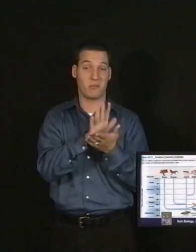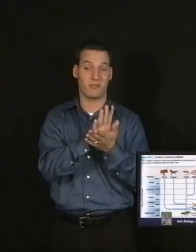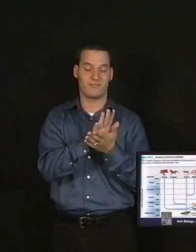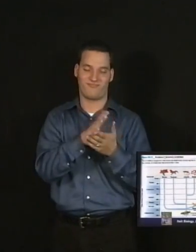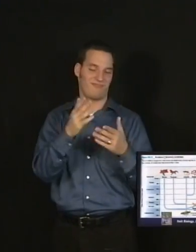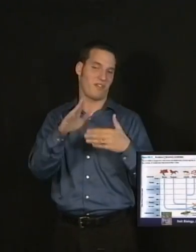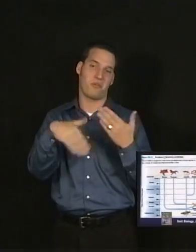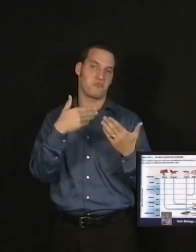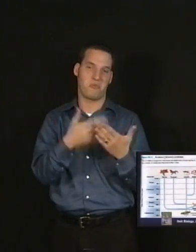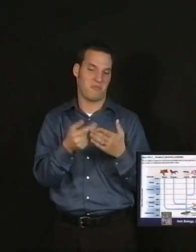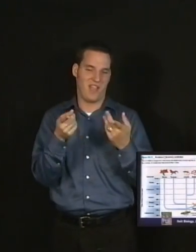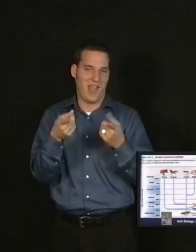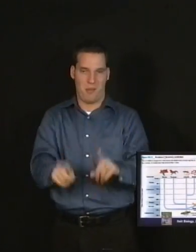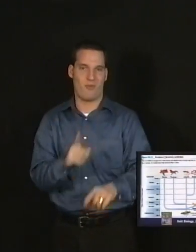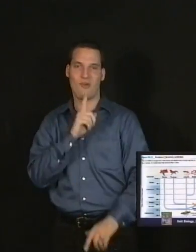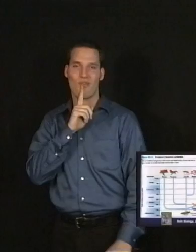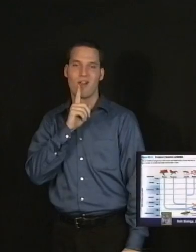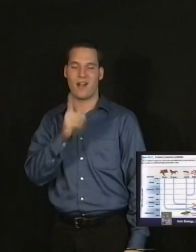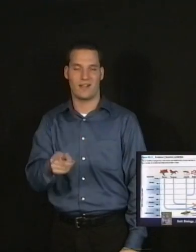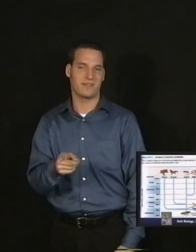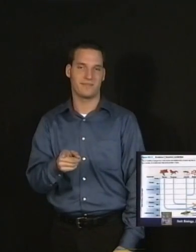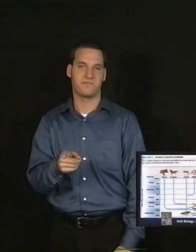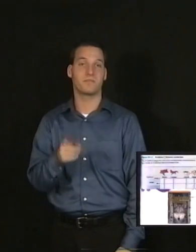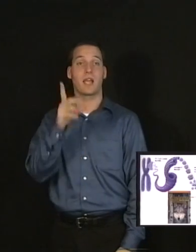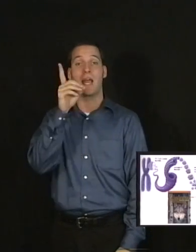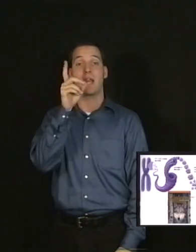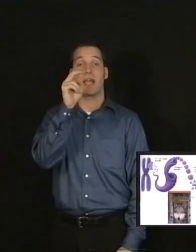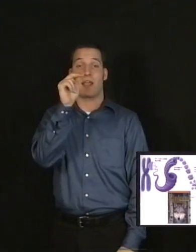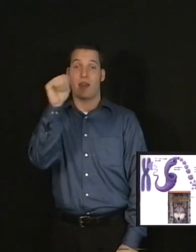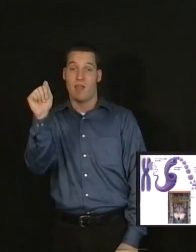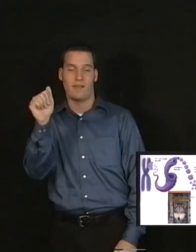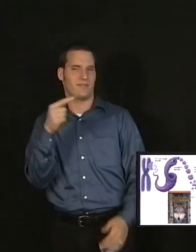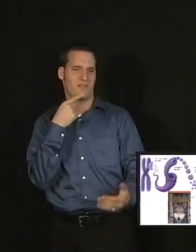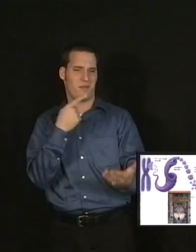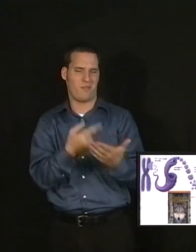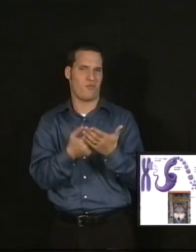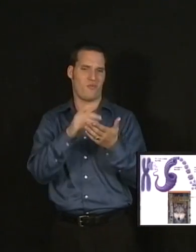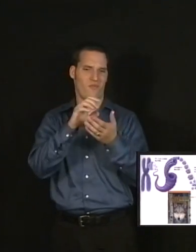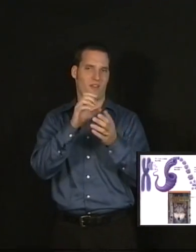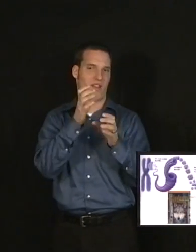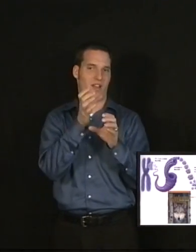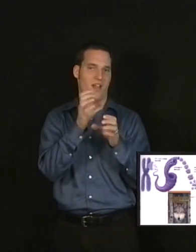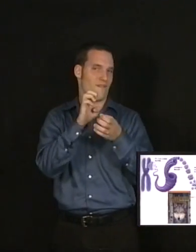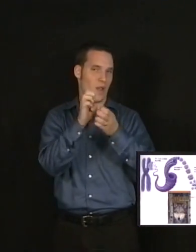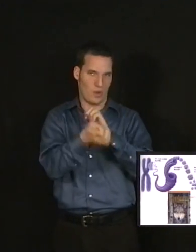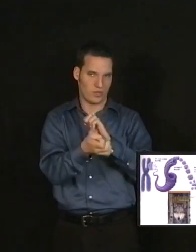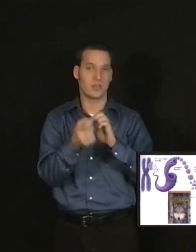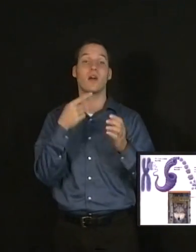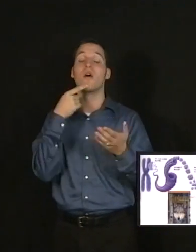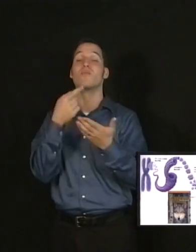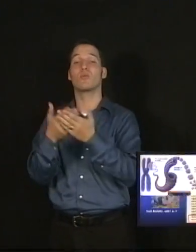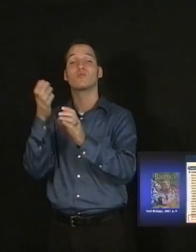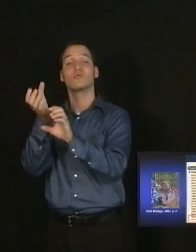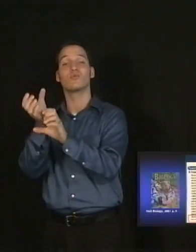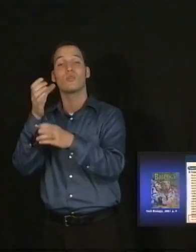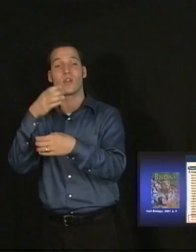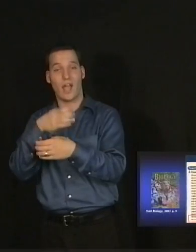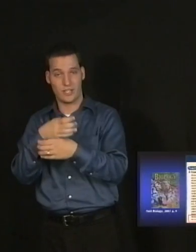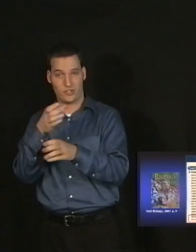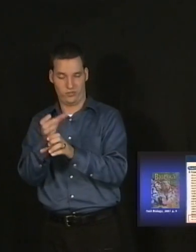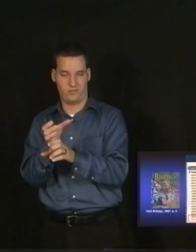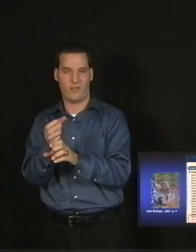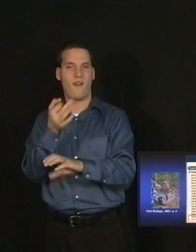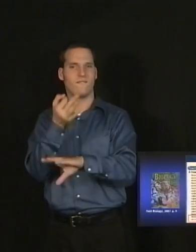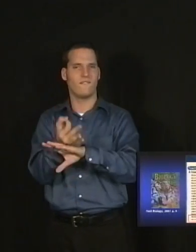as far as it goes. It didn't happen in reality. DNA does not prove evolution. It proves creation. It proves a designer. Fossils do not provide